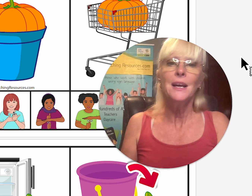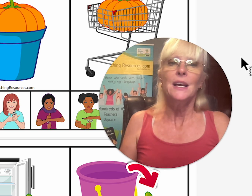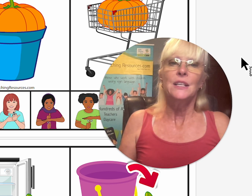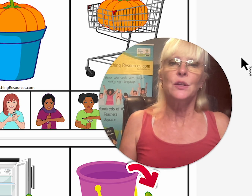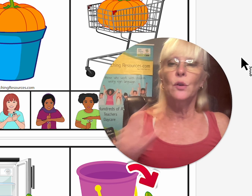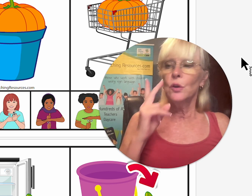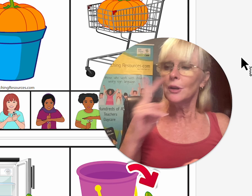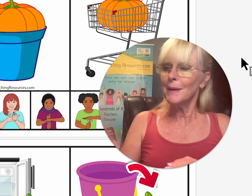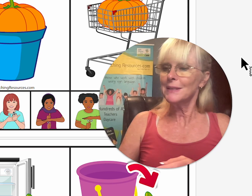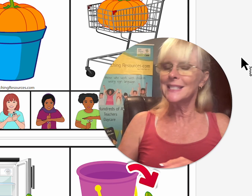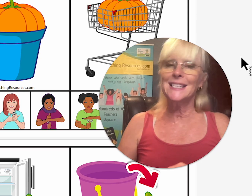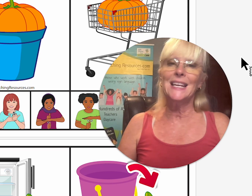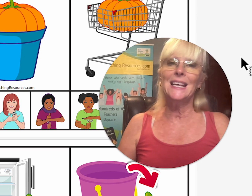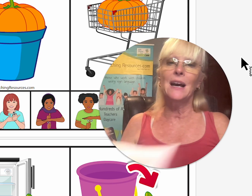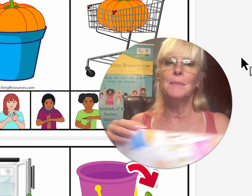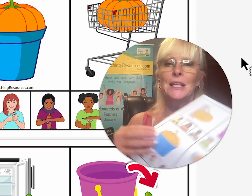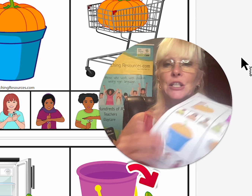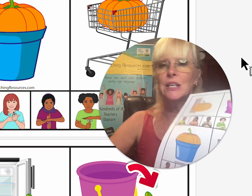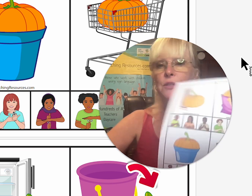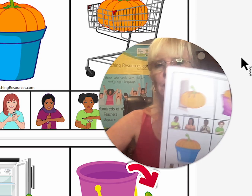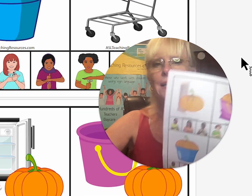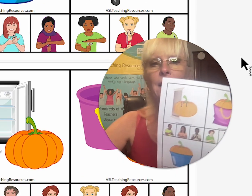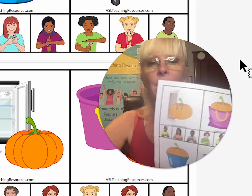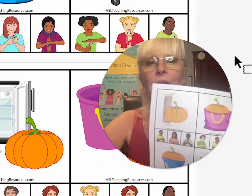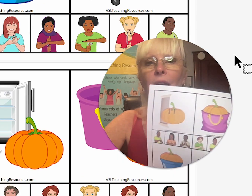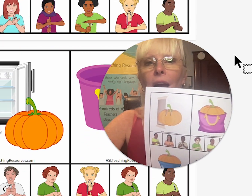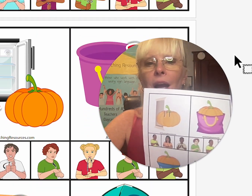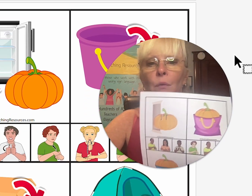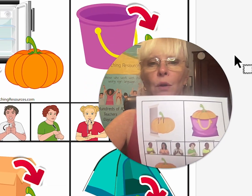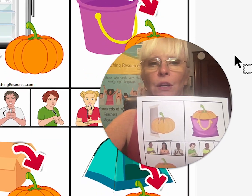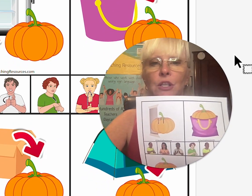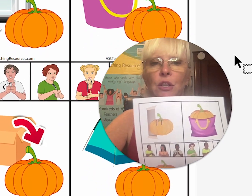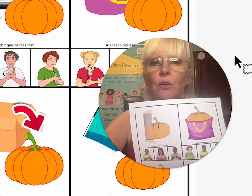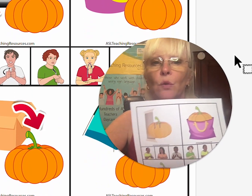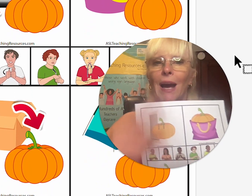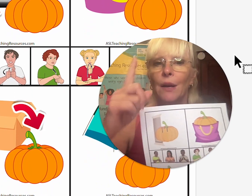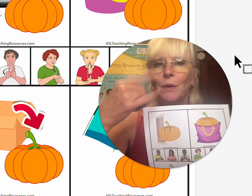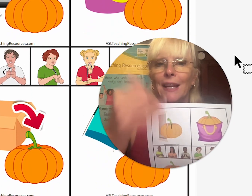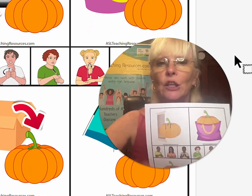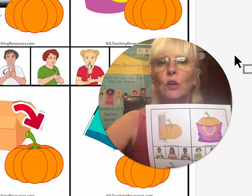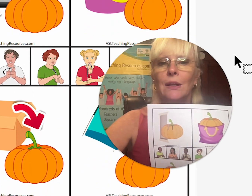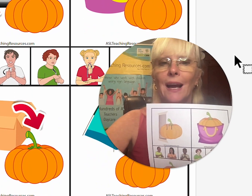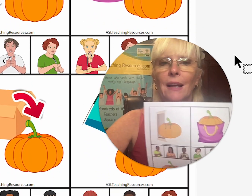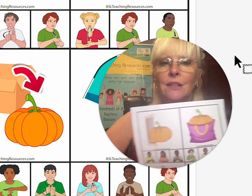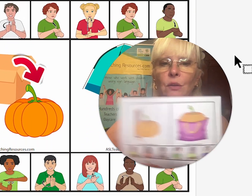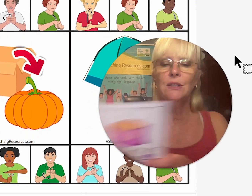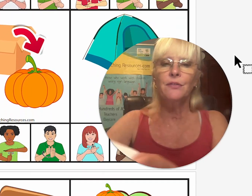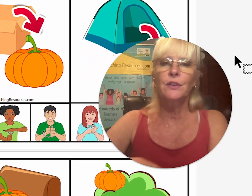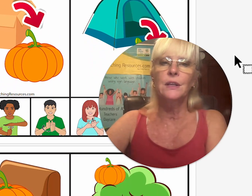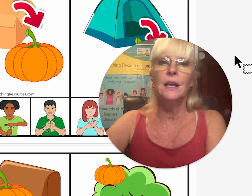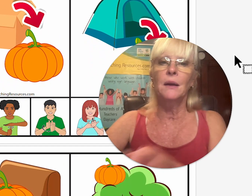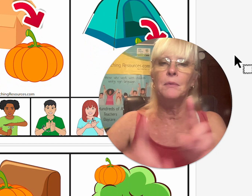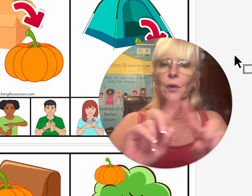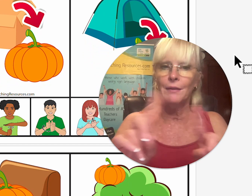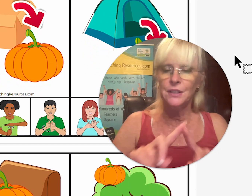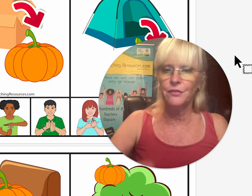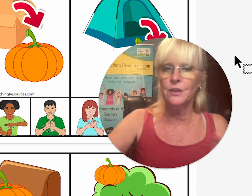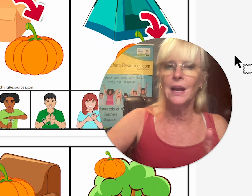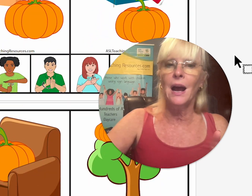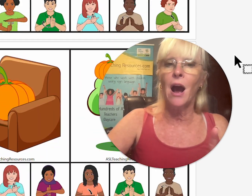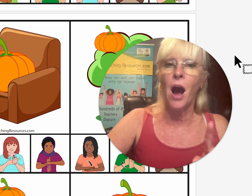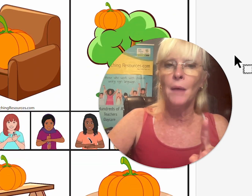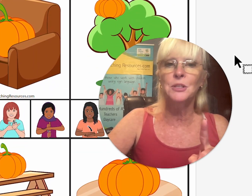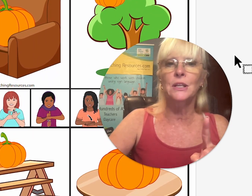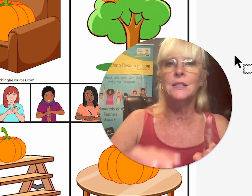here. So you're going to be able to see these sheets right here, and we're going to show you kind of what they look like. So different, we have